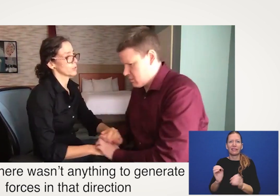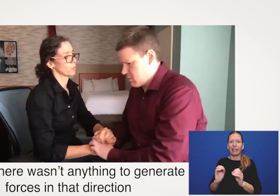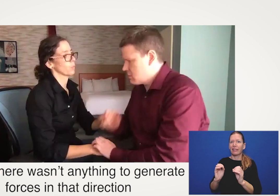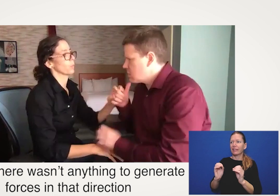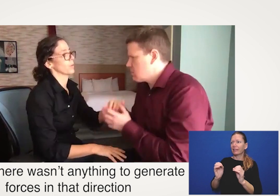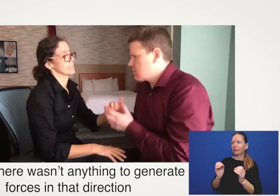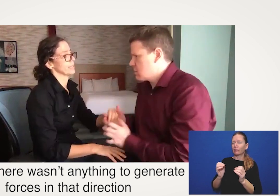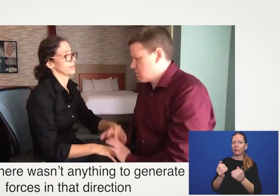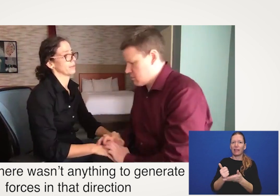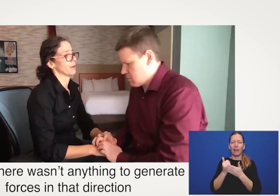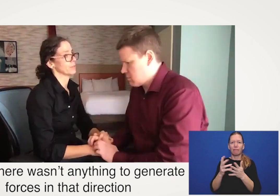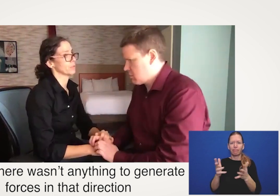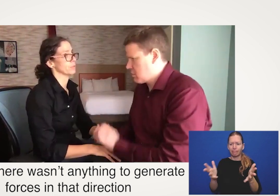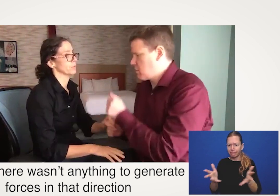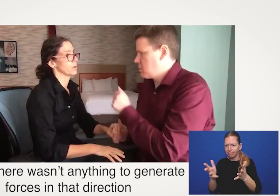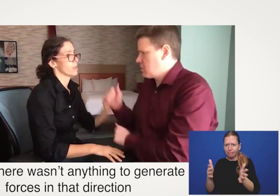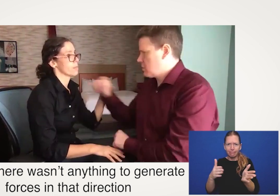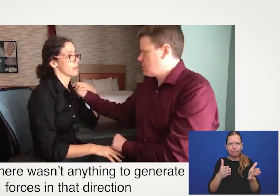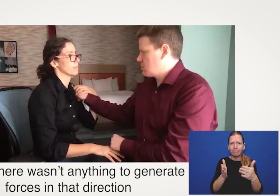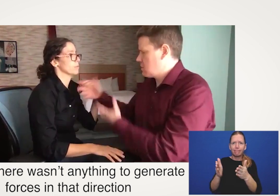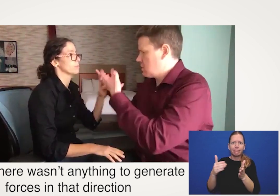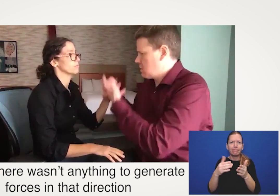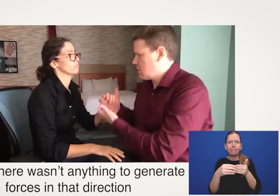And so there wasn't anything to